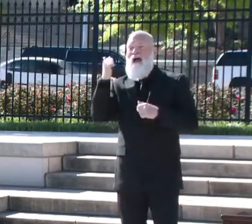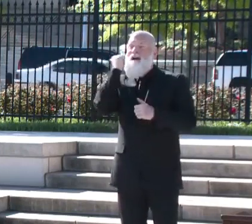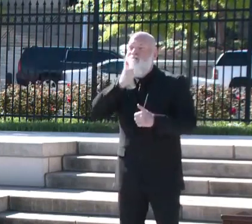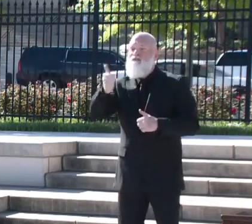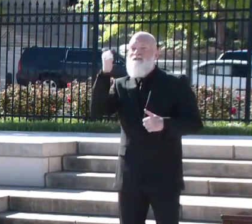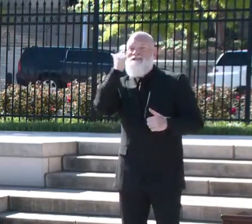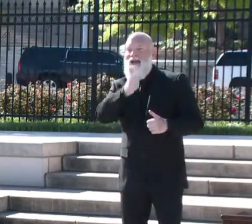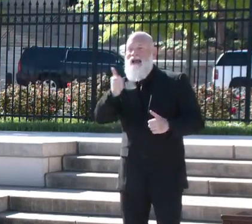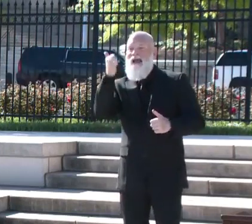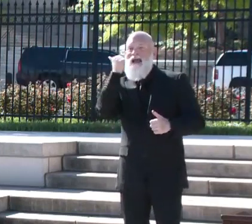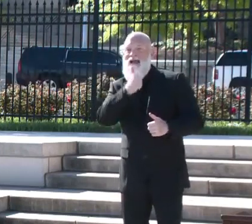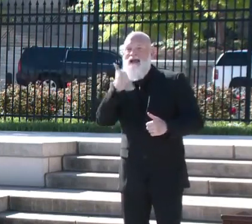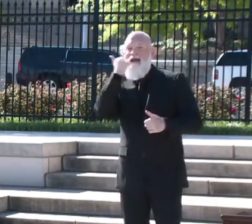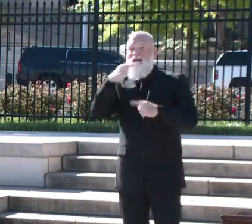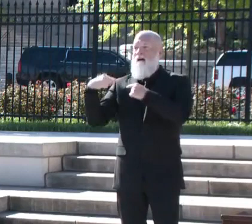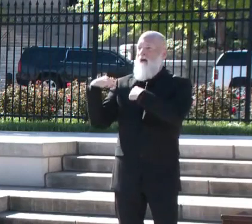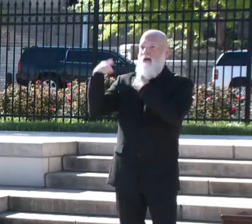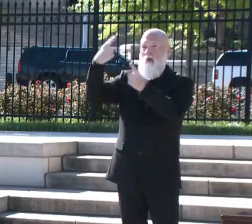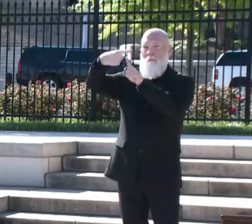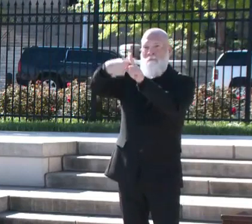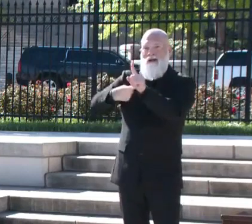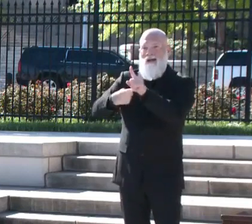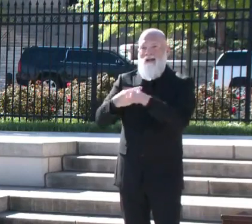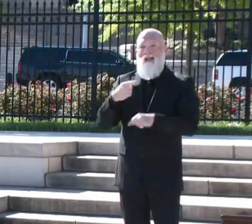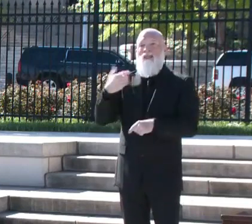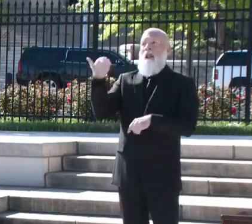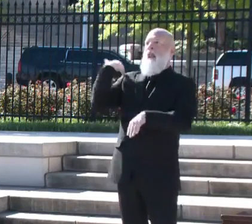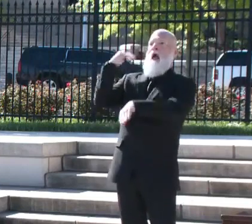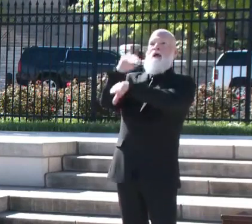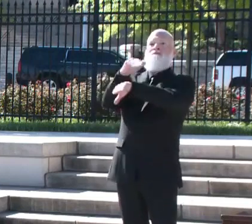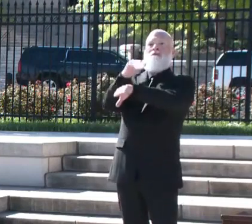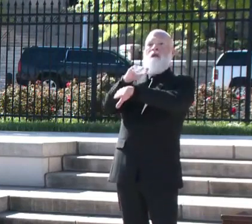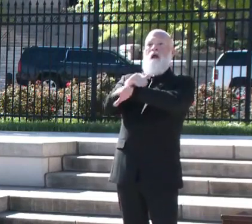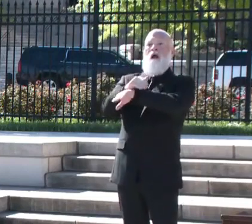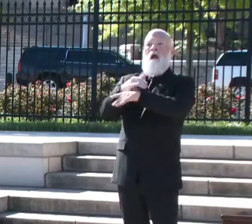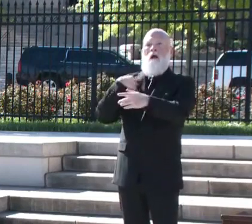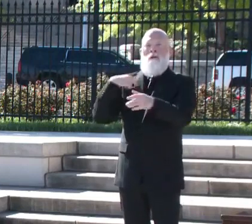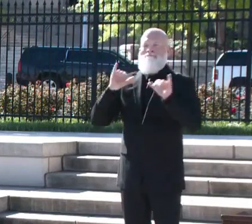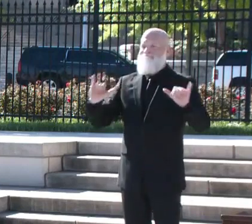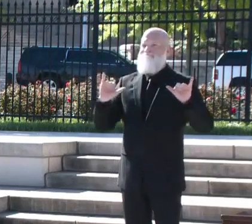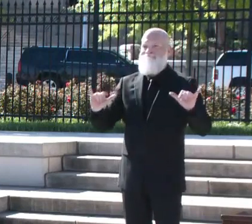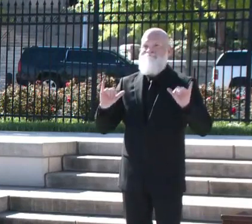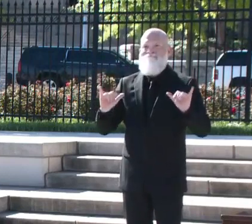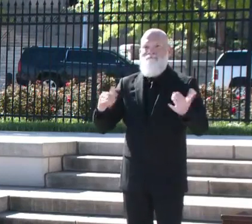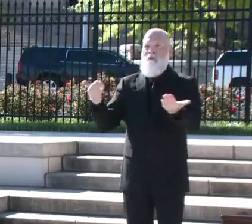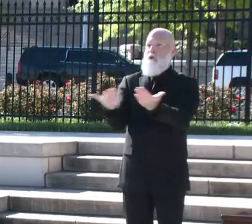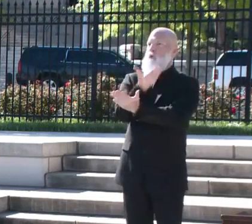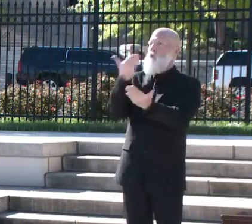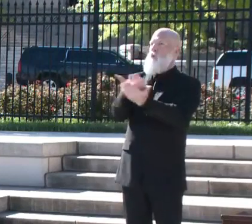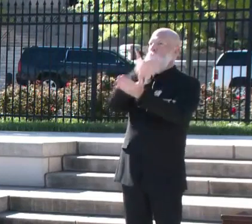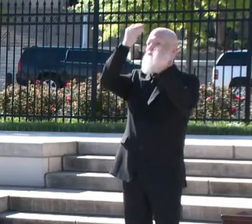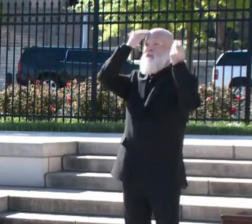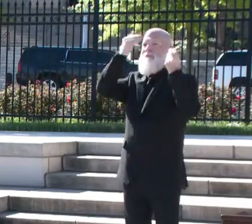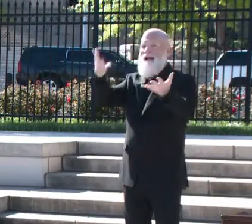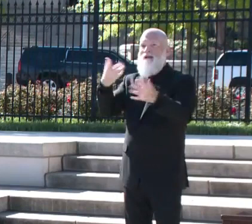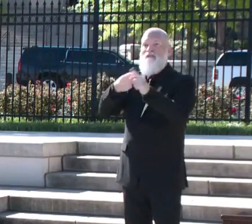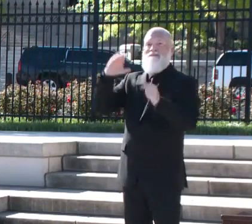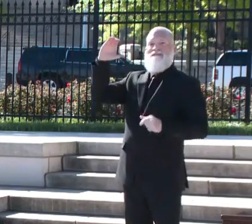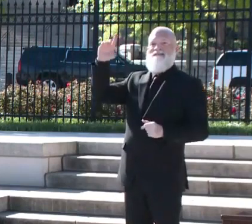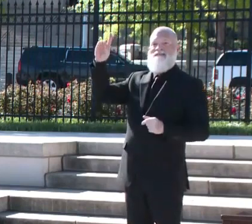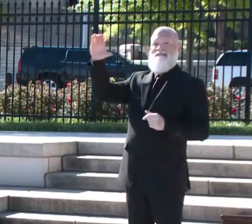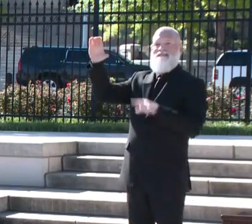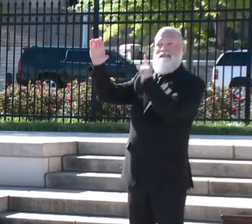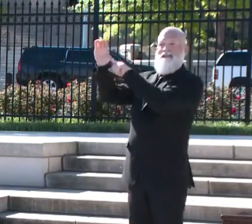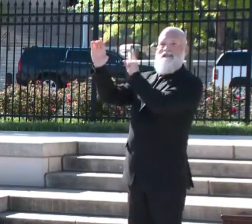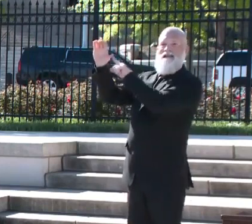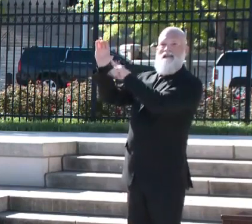Toomey said on that call, and we talked about it again today, that this new information that came from CDC was a game changer. So I'll let her